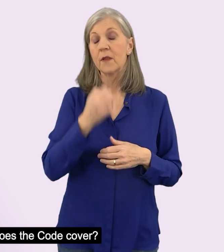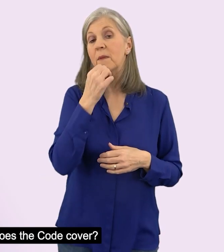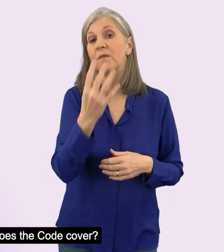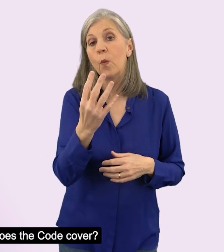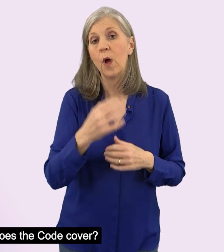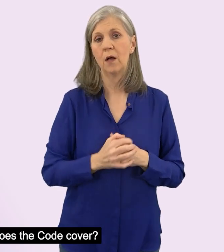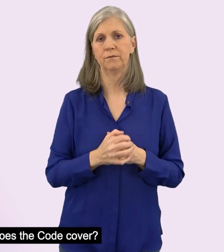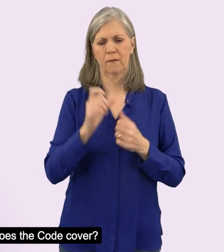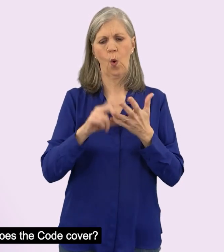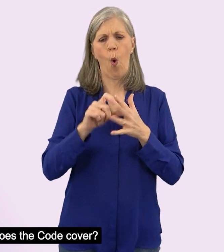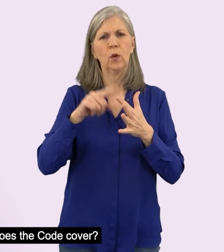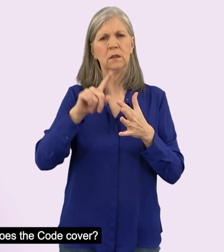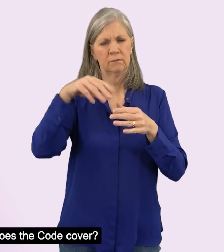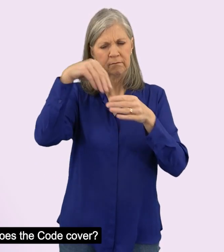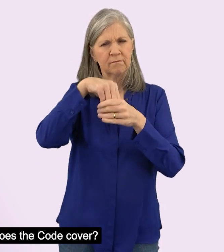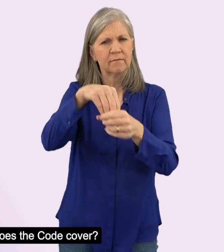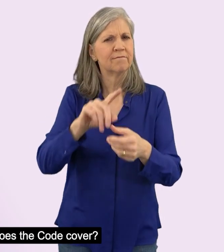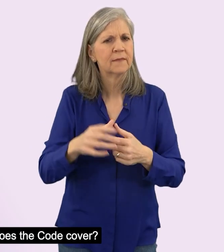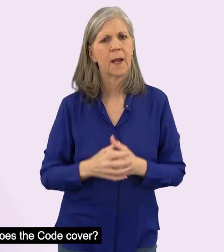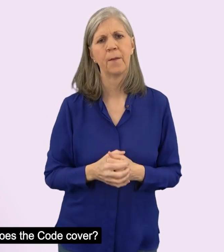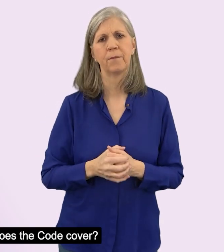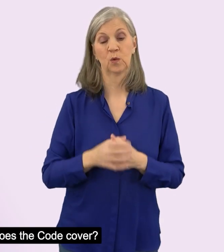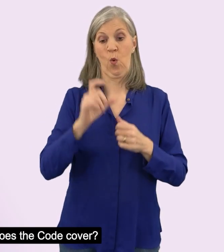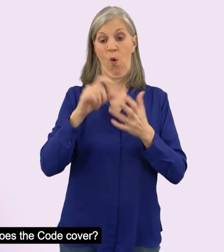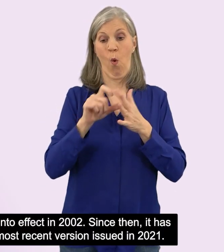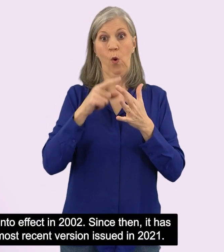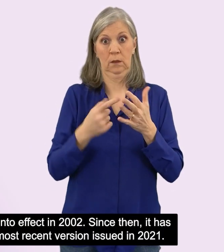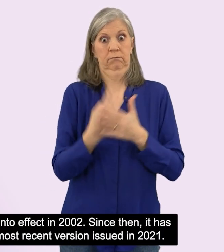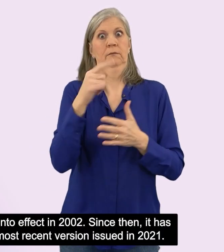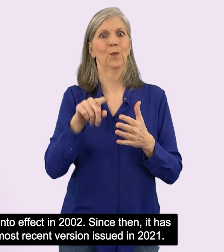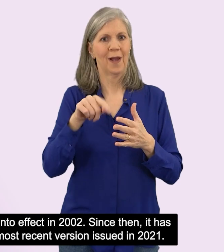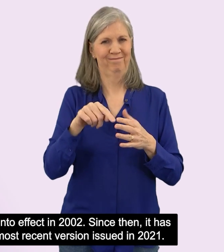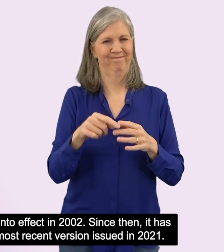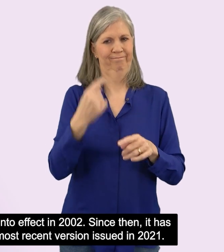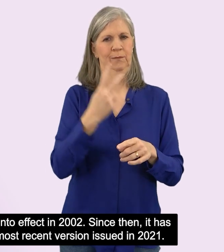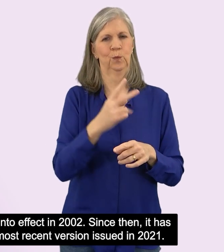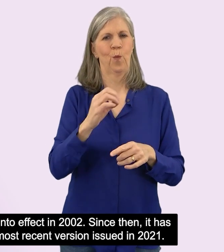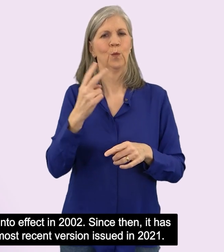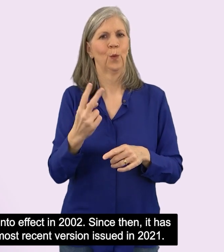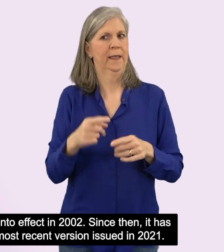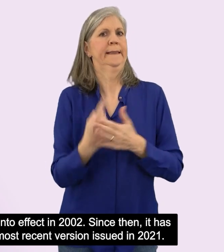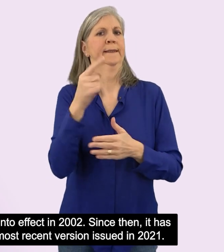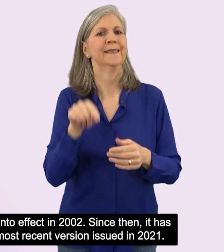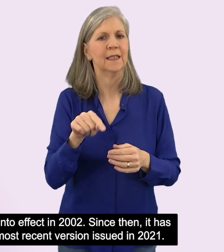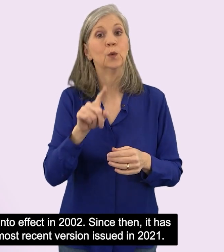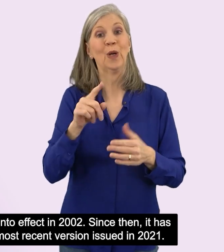4. What does a code cover? 4.1. The code first came into effect in